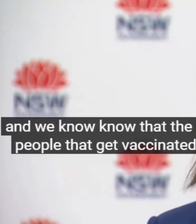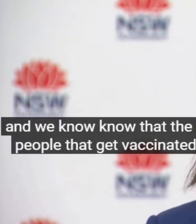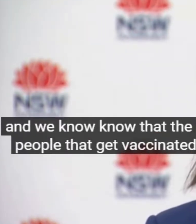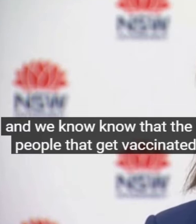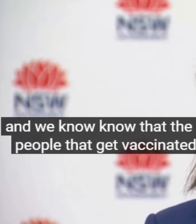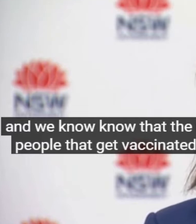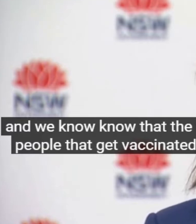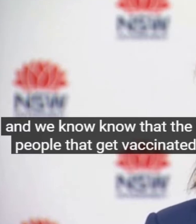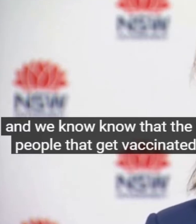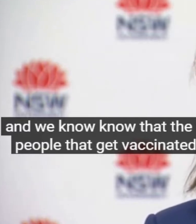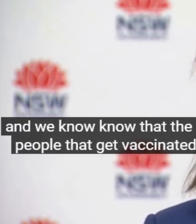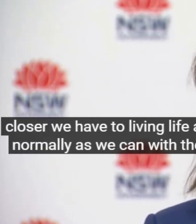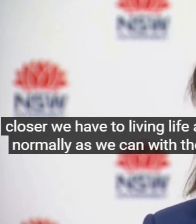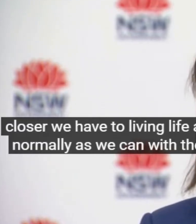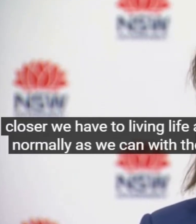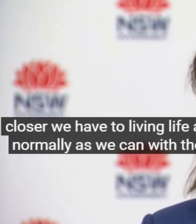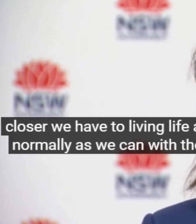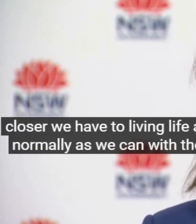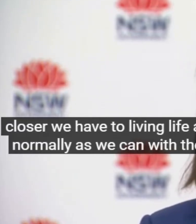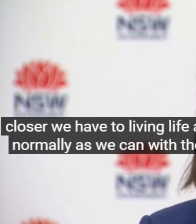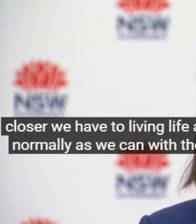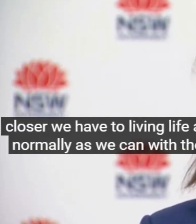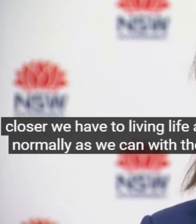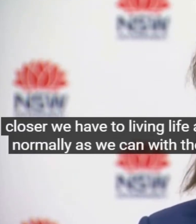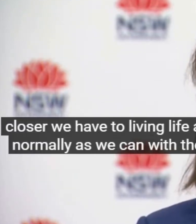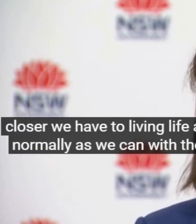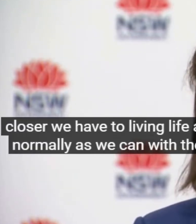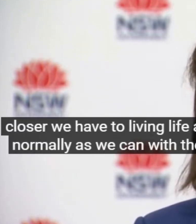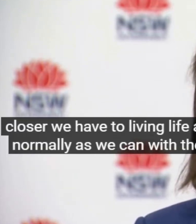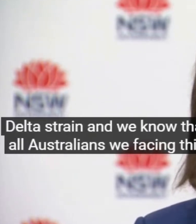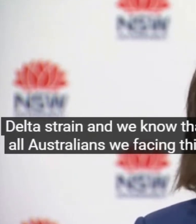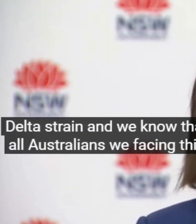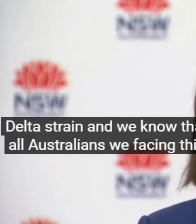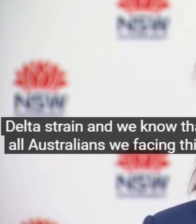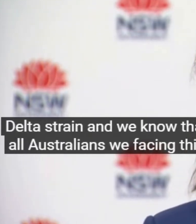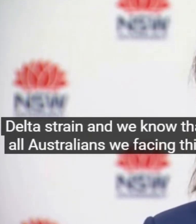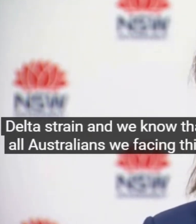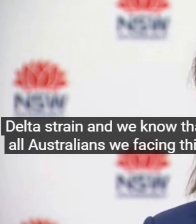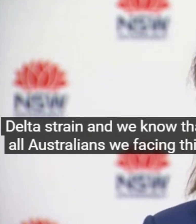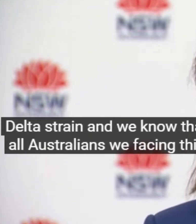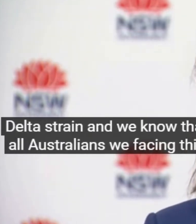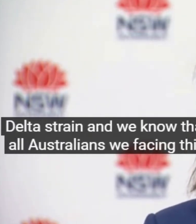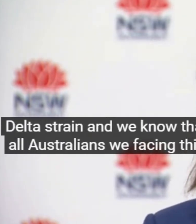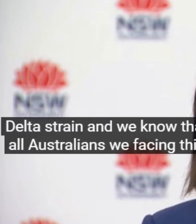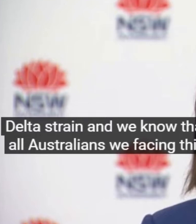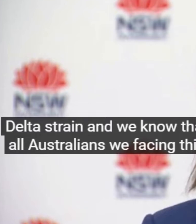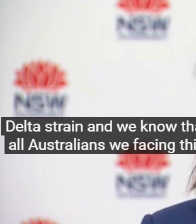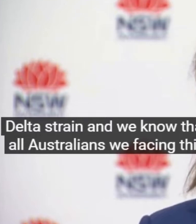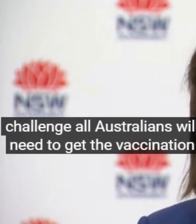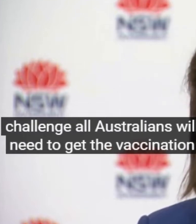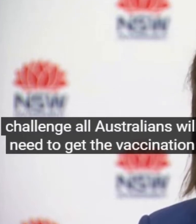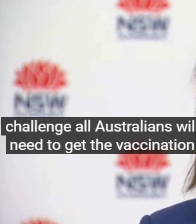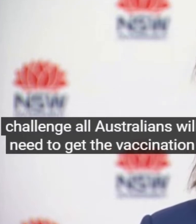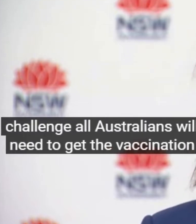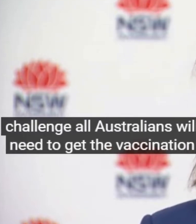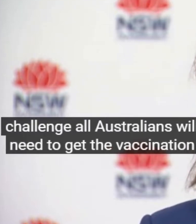Delta strain. And we know that all Australians will be facing this challenge. All Australians will need to get their vaccination rates up. But in New South Wales in